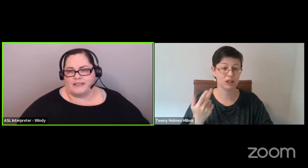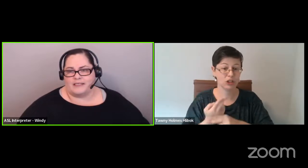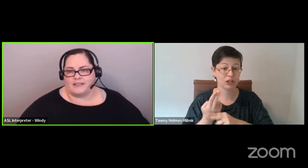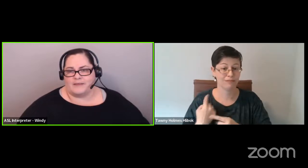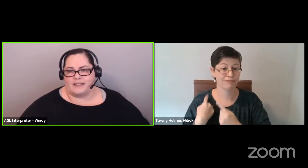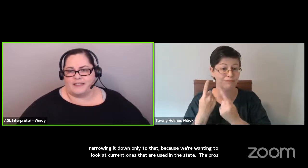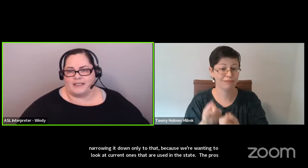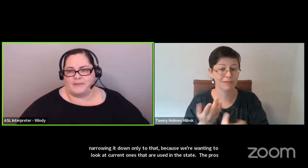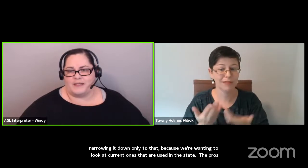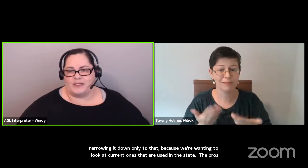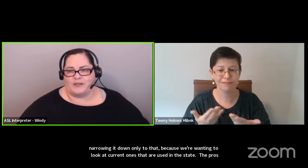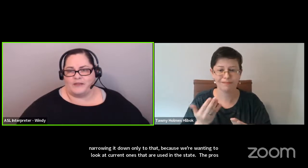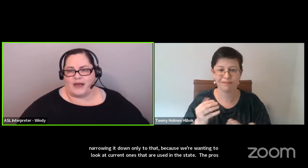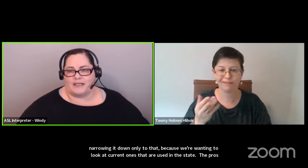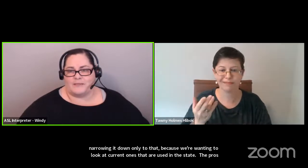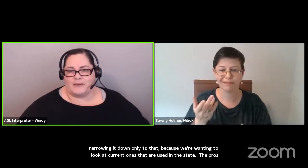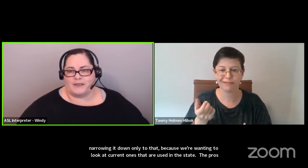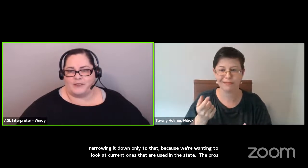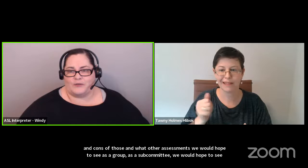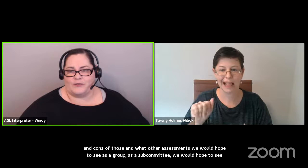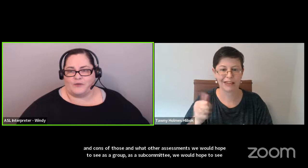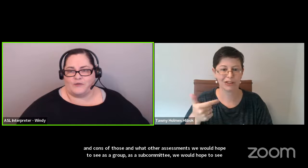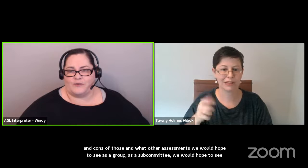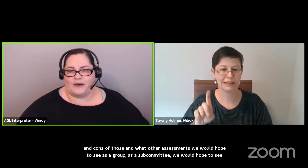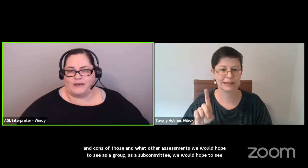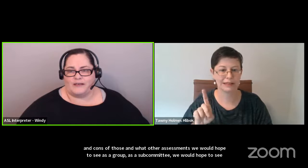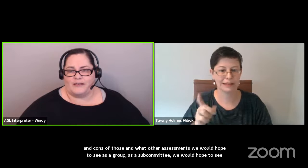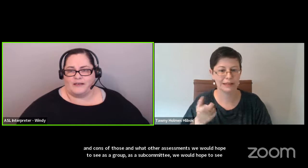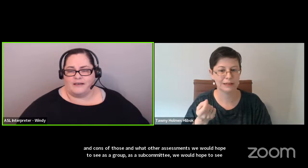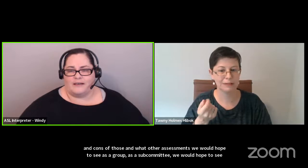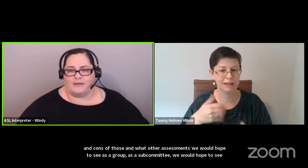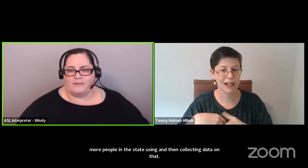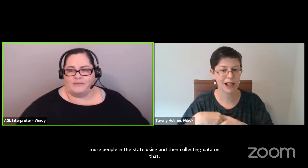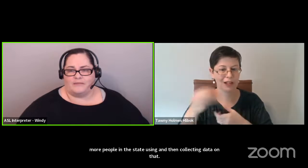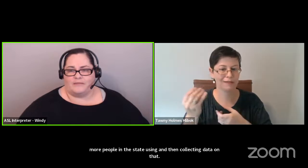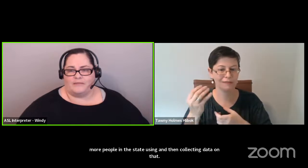example, assessment that has been being used so far,